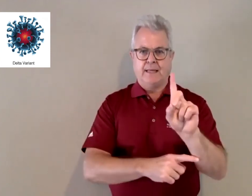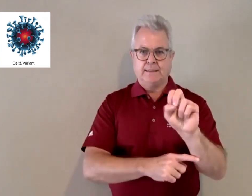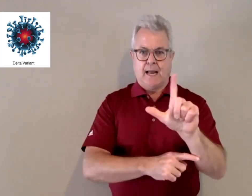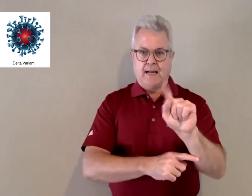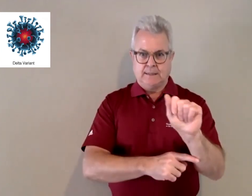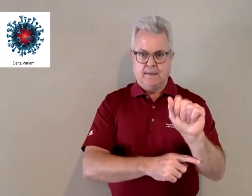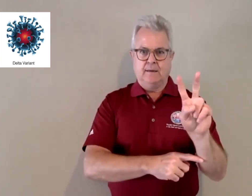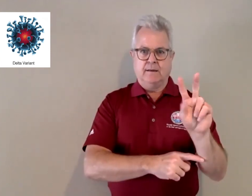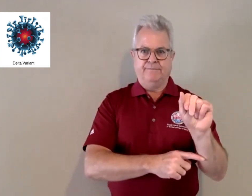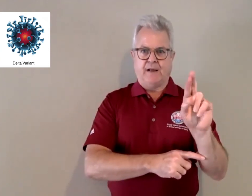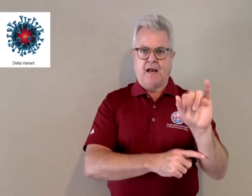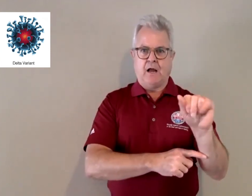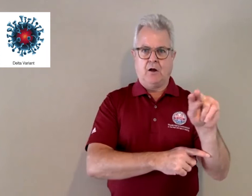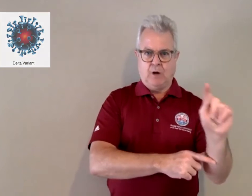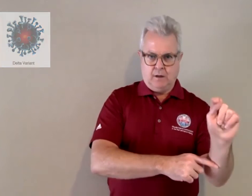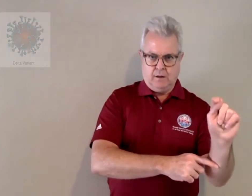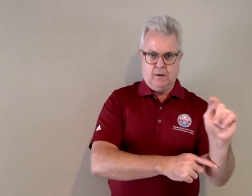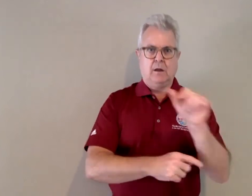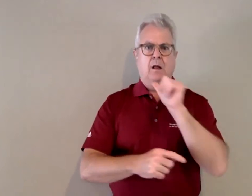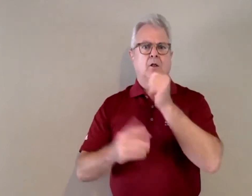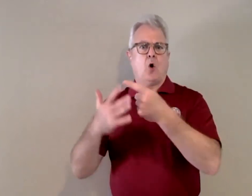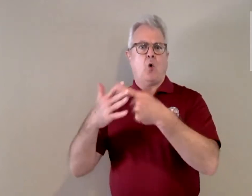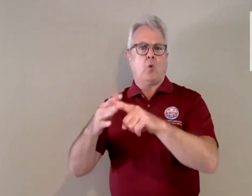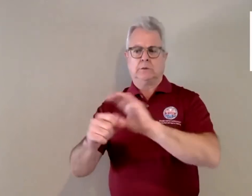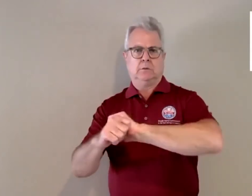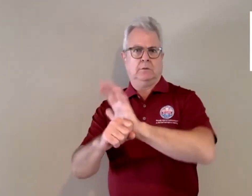Hello. Now we're going to talk about the Delta variant,